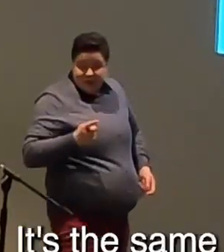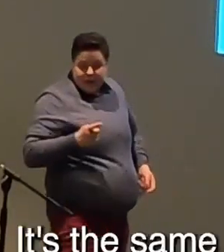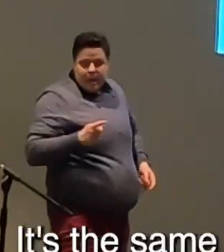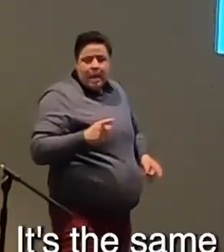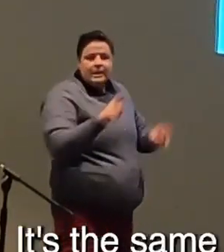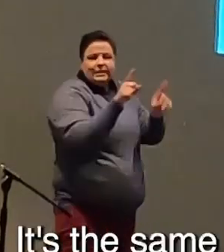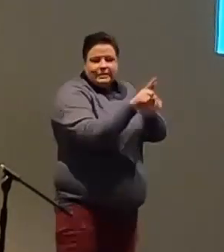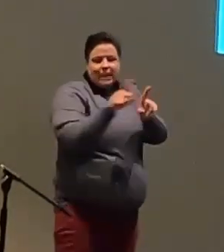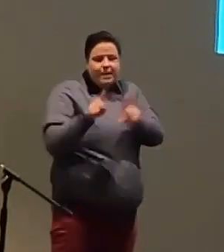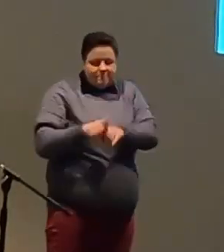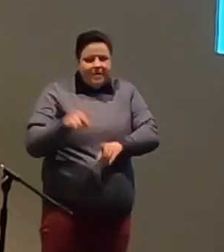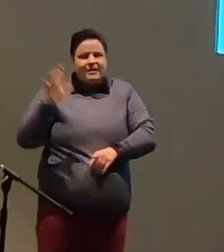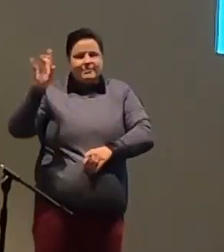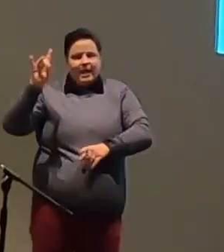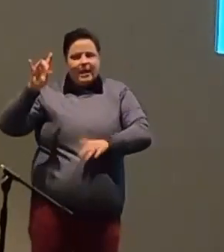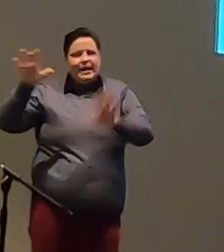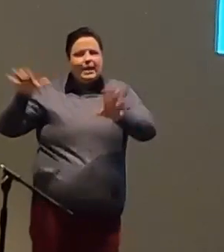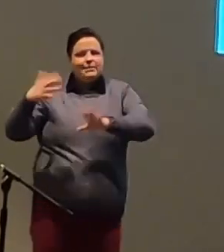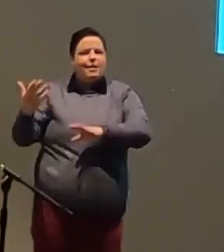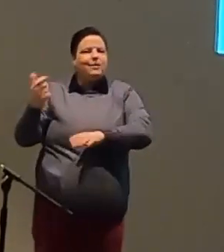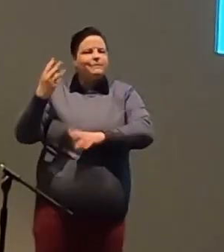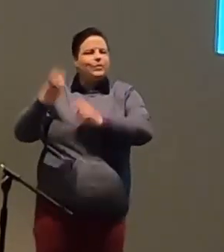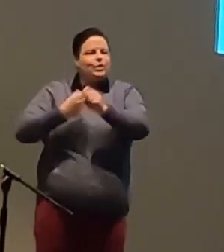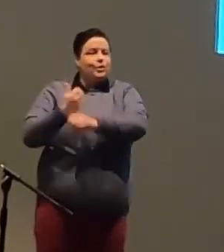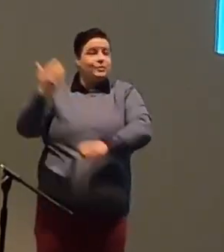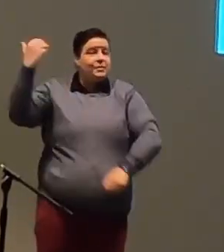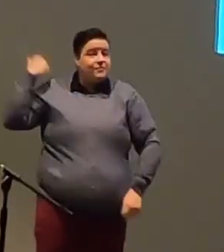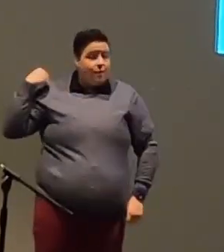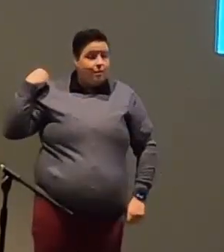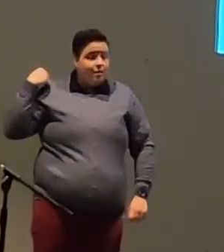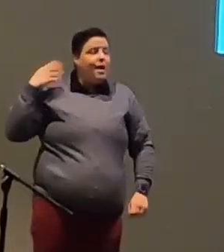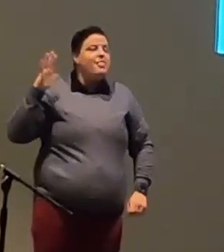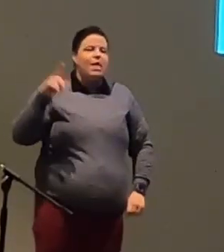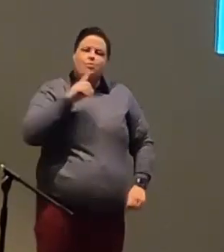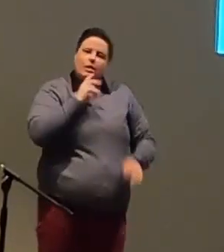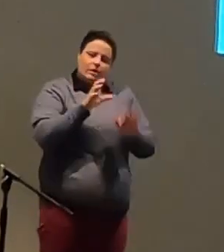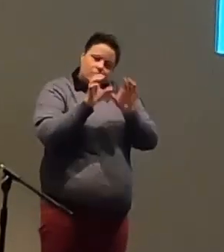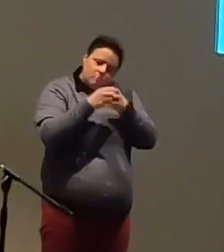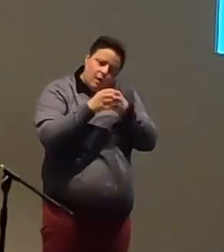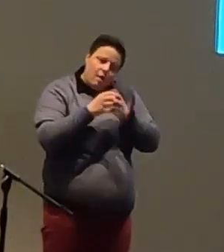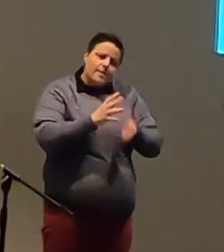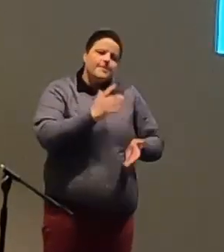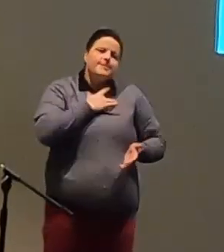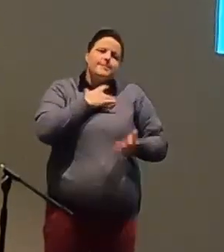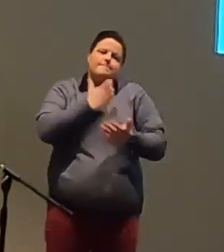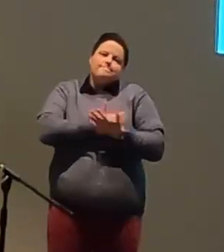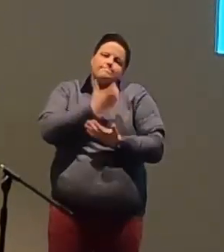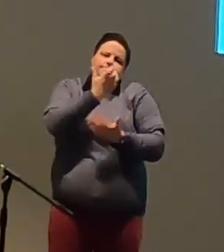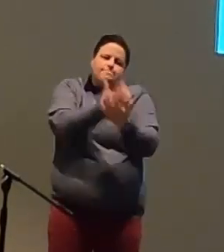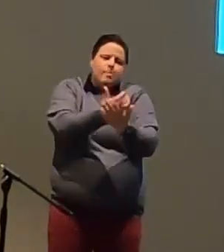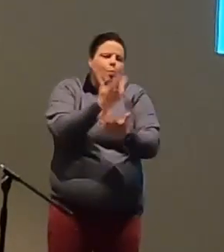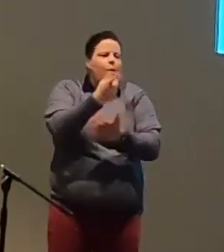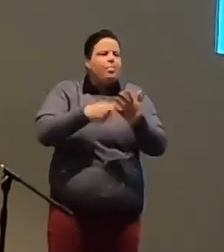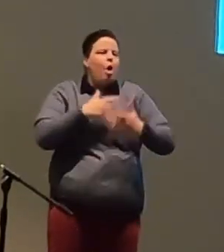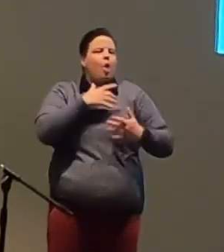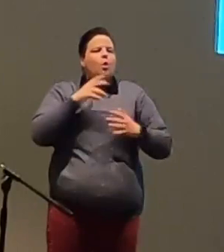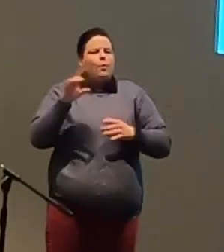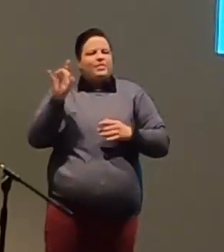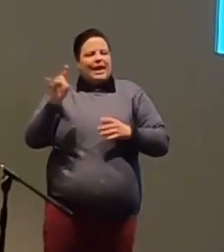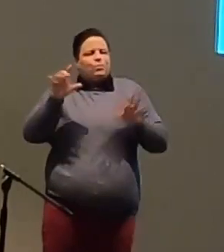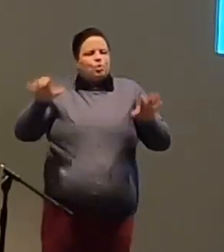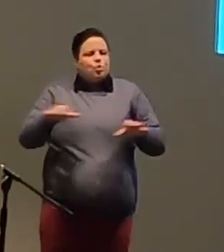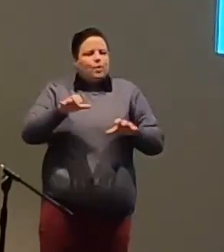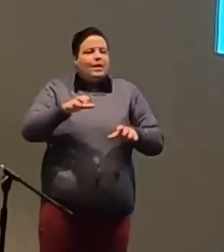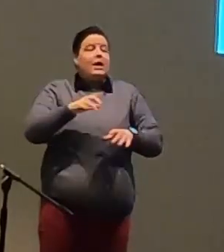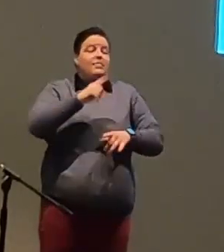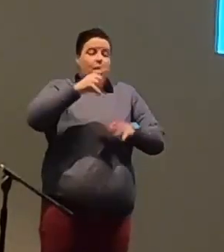thing that the 8 had done a couple years prior. And this was really the nucleus and the heart of what the 8 were doing. So these artists who had participated